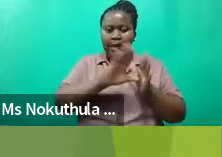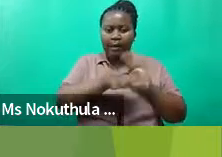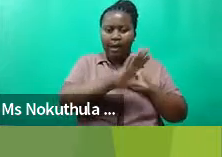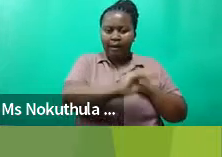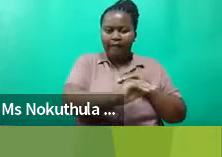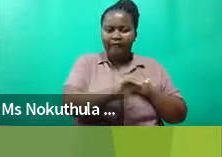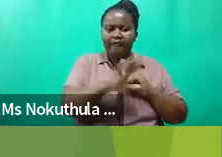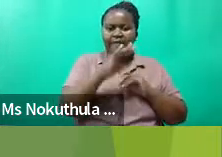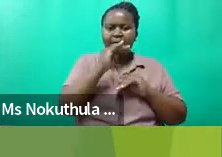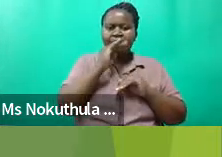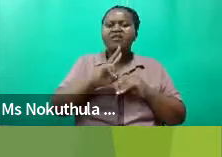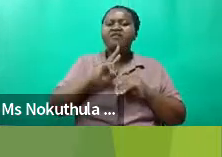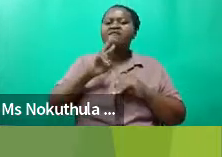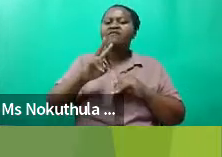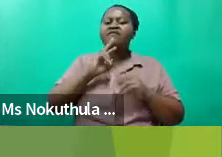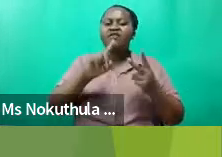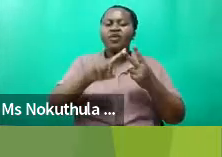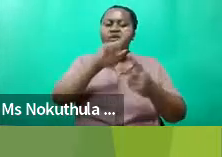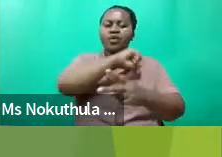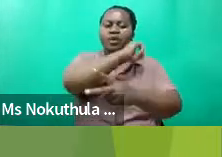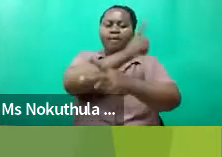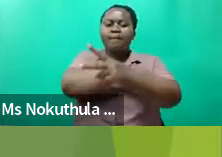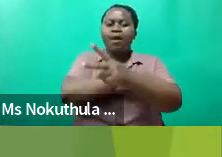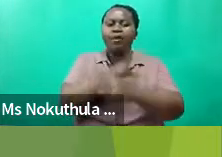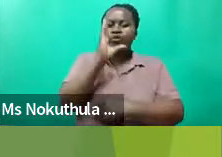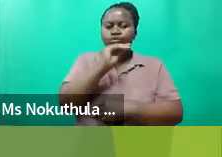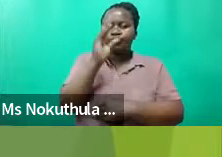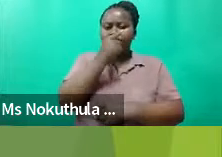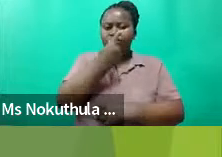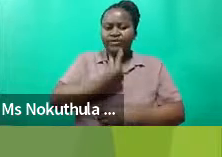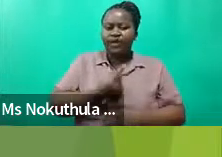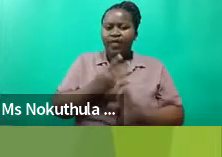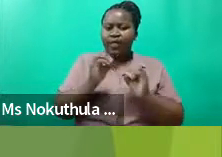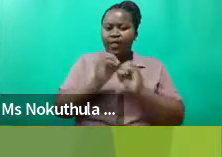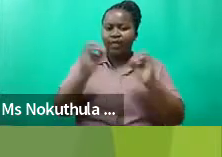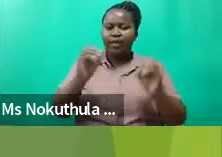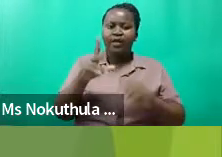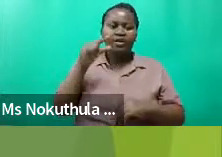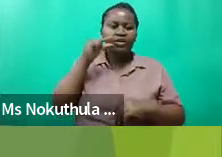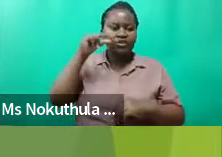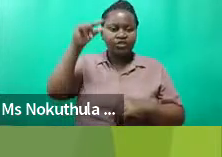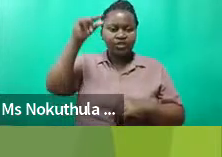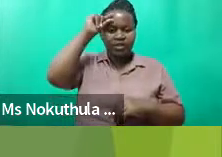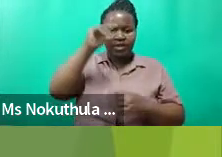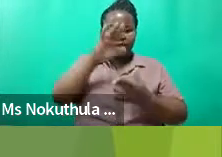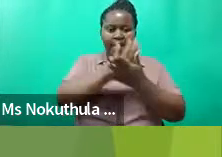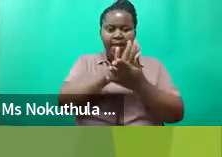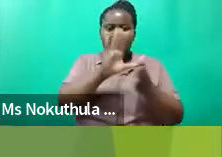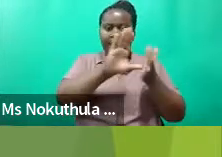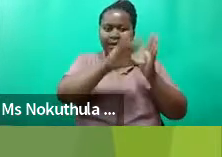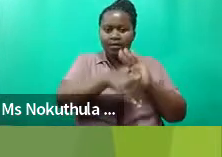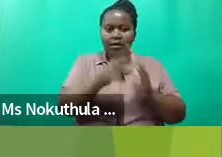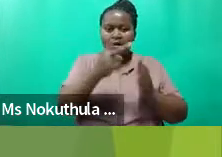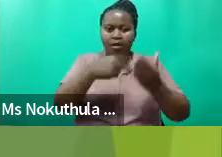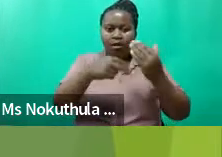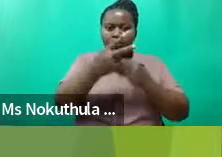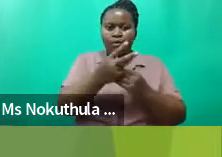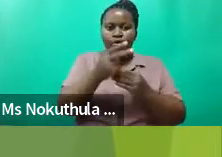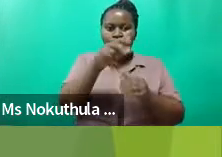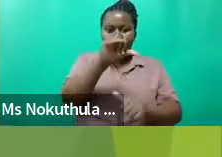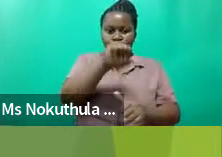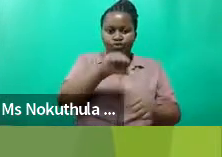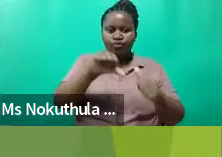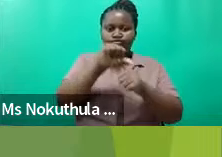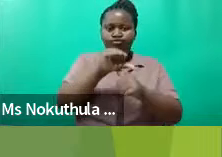no voice, no power to speak on their own. Gender and disability are both socio-cultural constructed identities